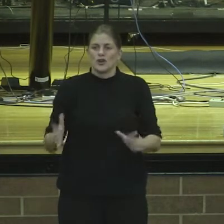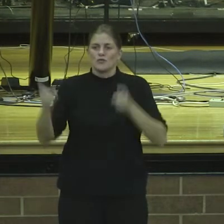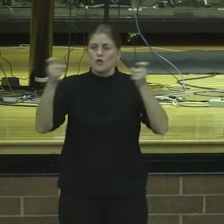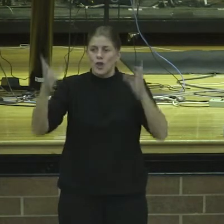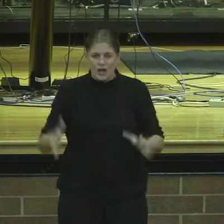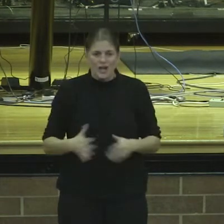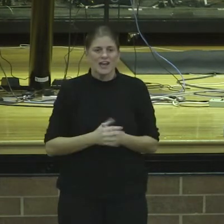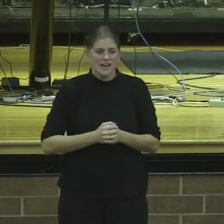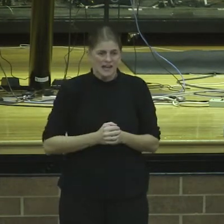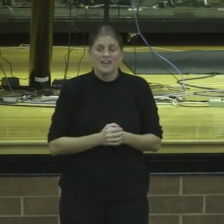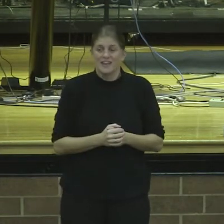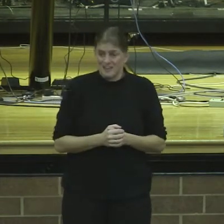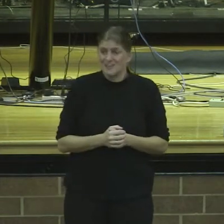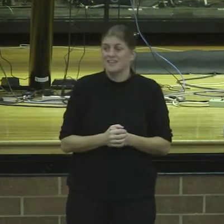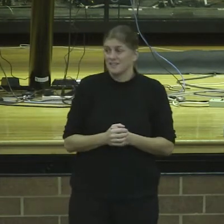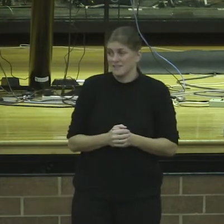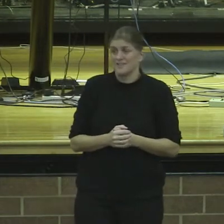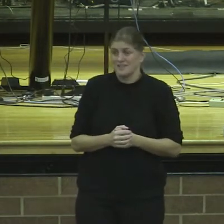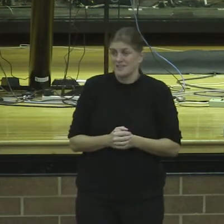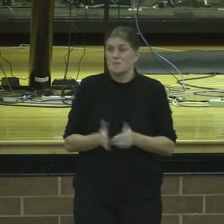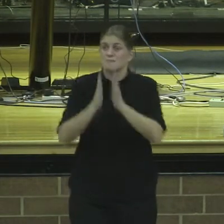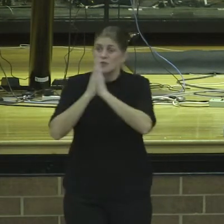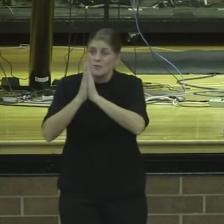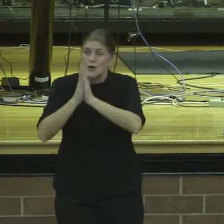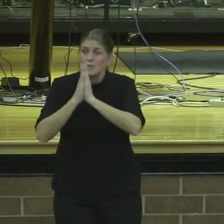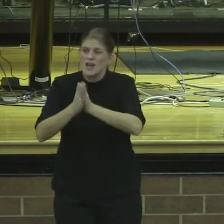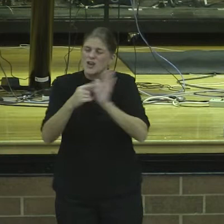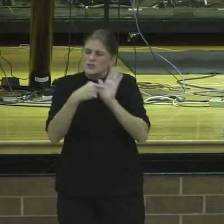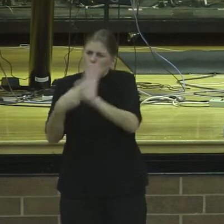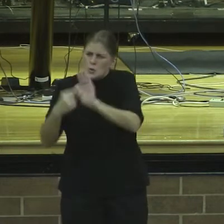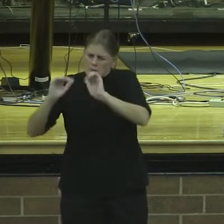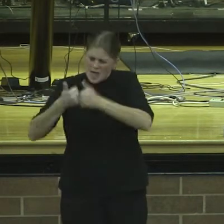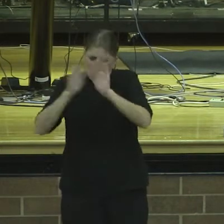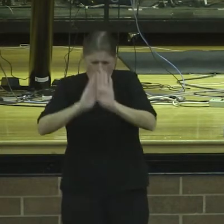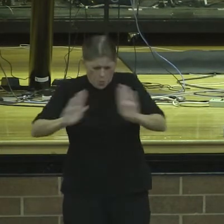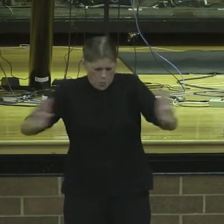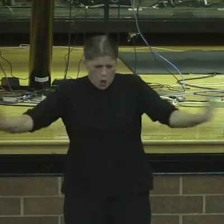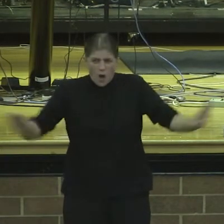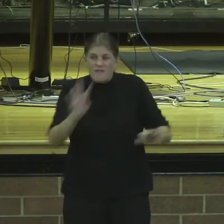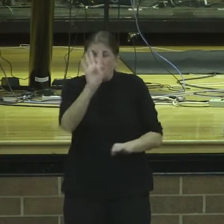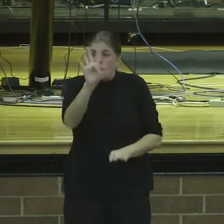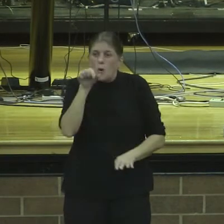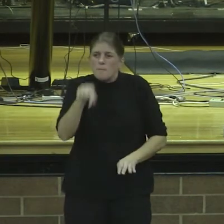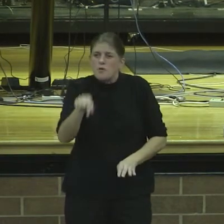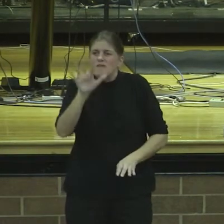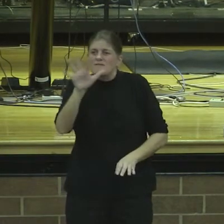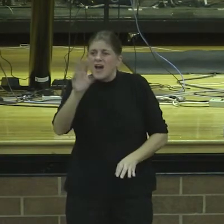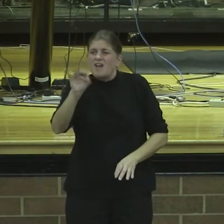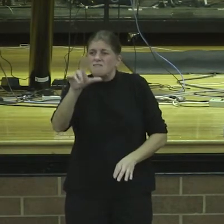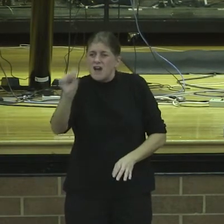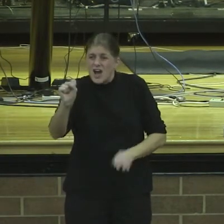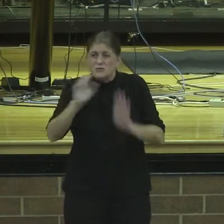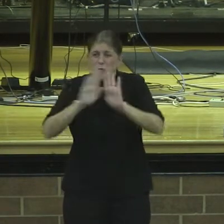Only through prayer could the know-how and the willpower to rebuild the walls and the gates of Jerusalem, 4.5 miles of wall, 8